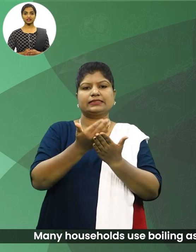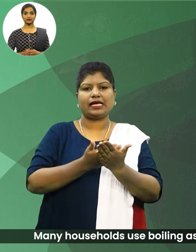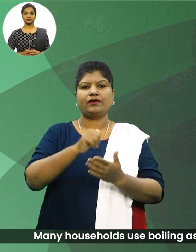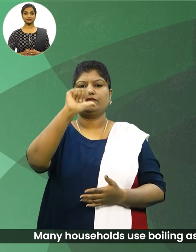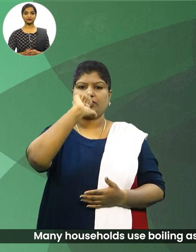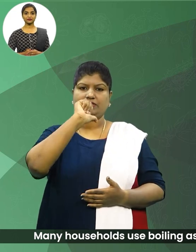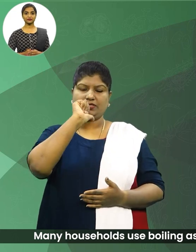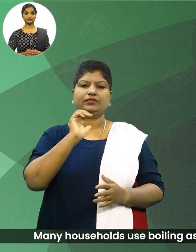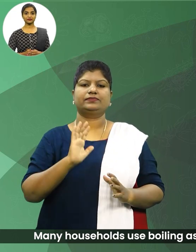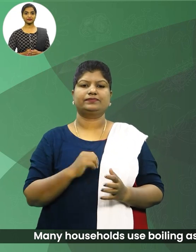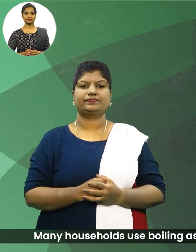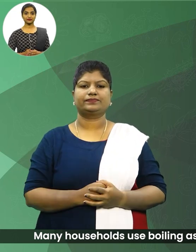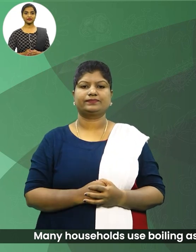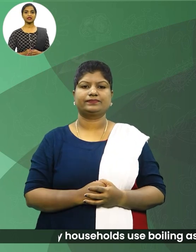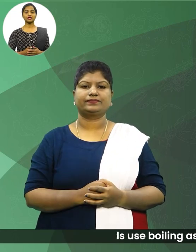water.